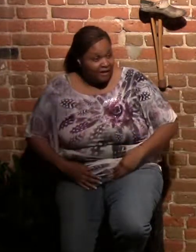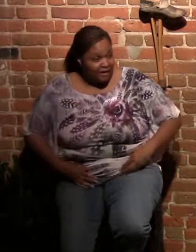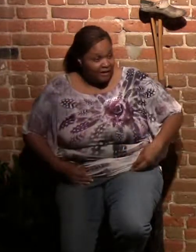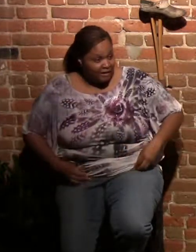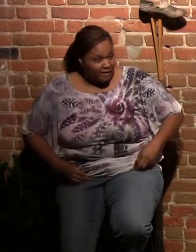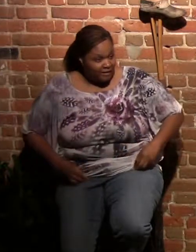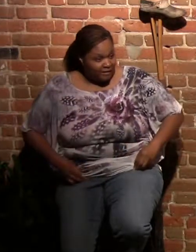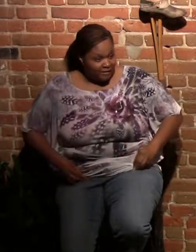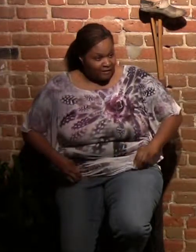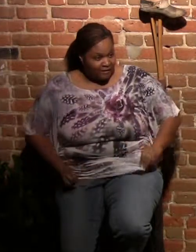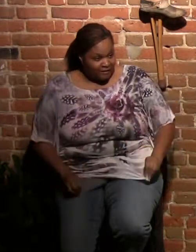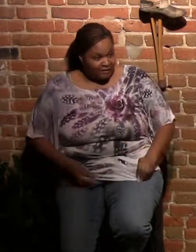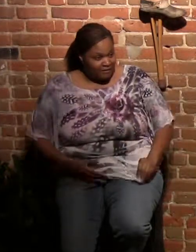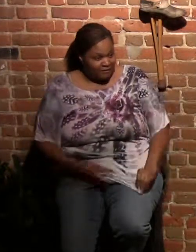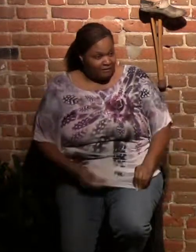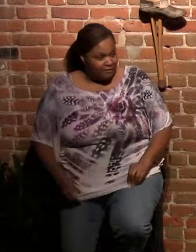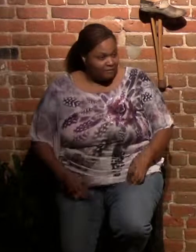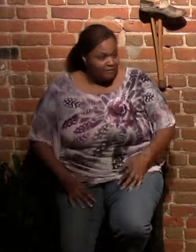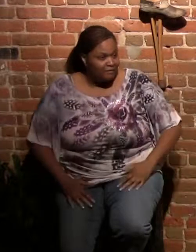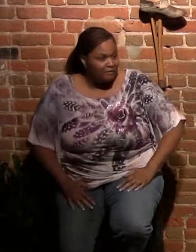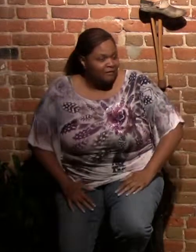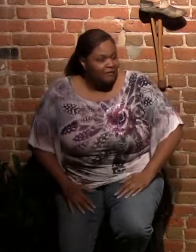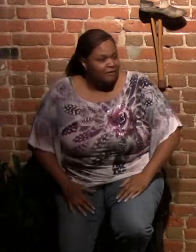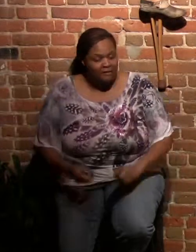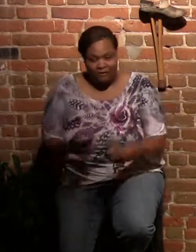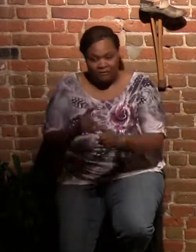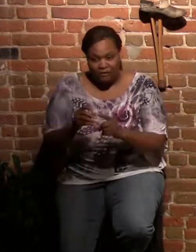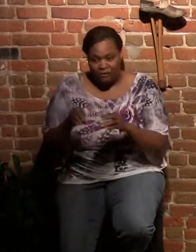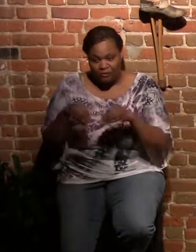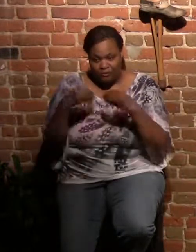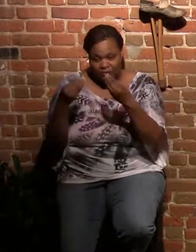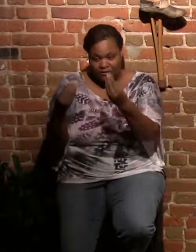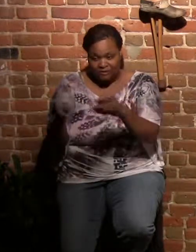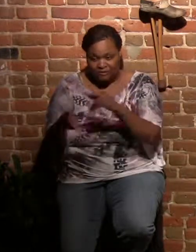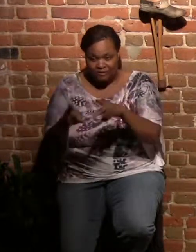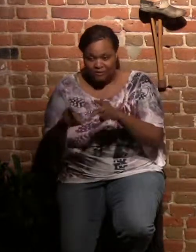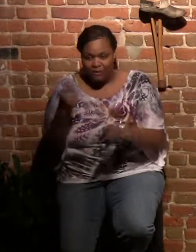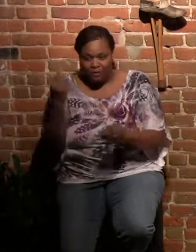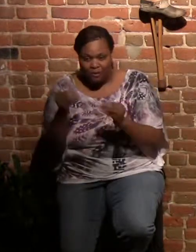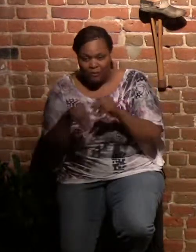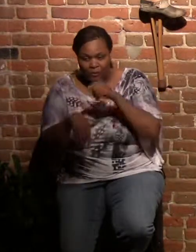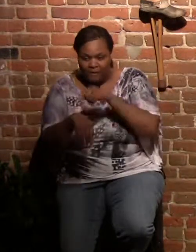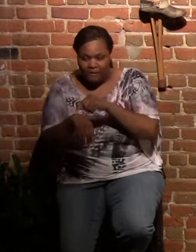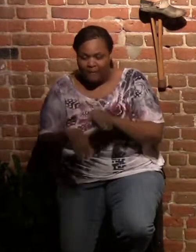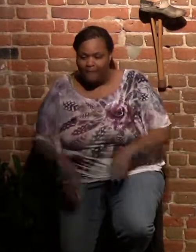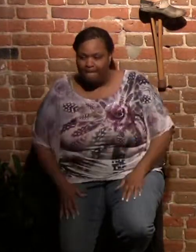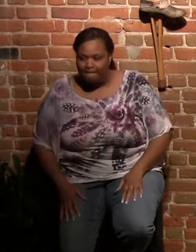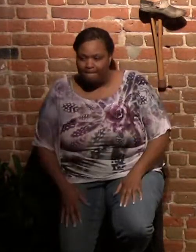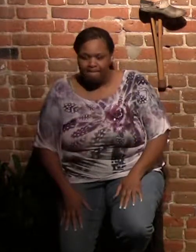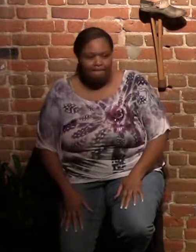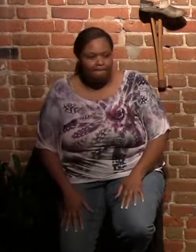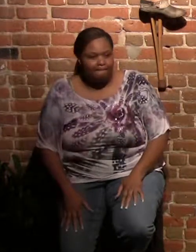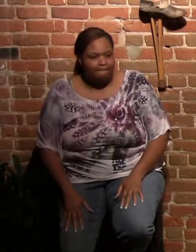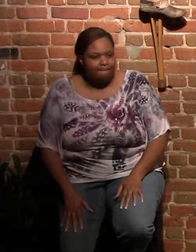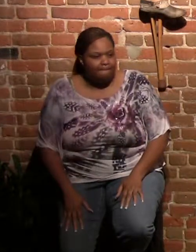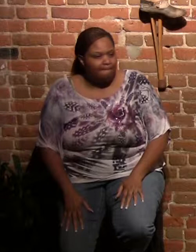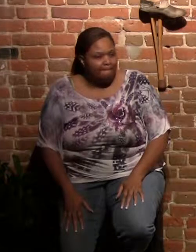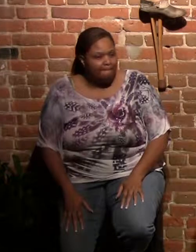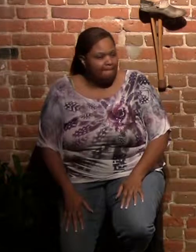I want you to give people You're going to do that one more part, time yes. a rundown of details about the festival. Okay. Show us the